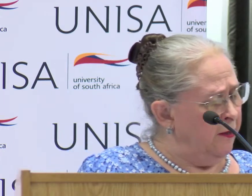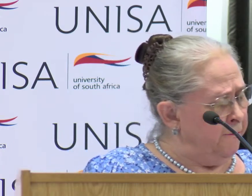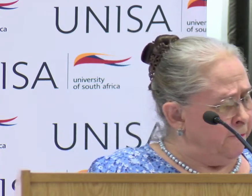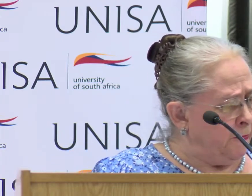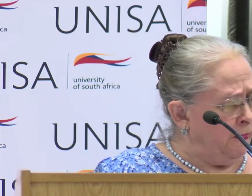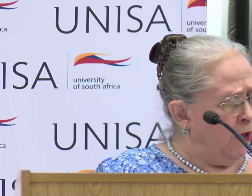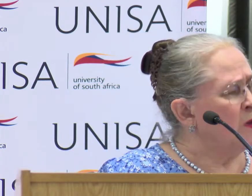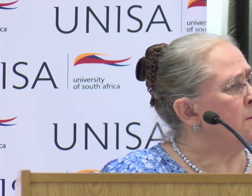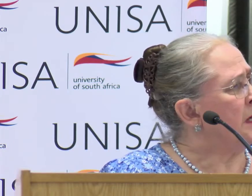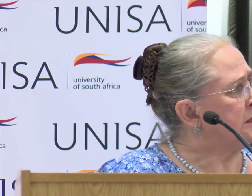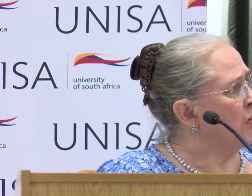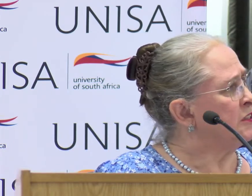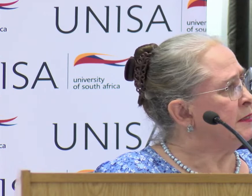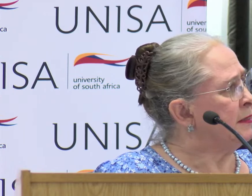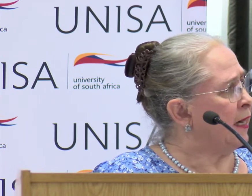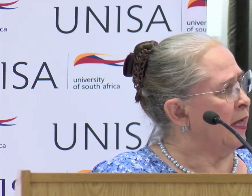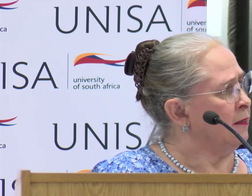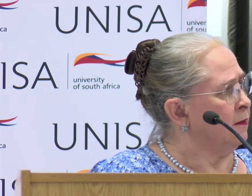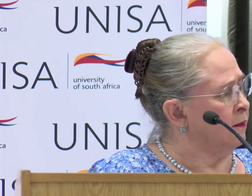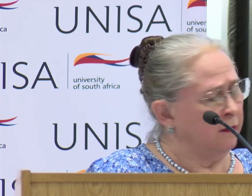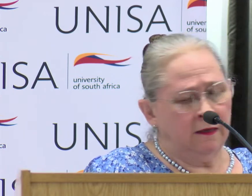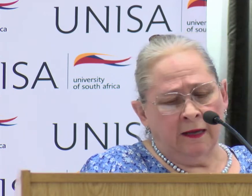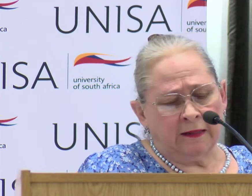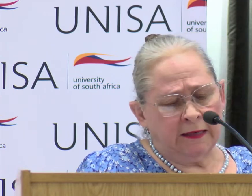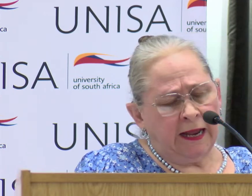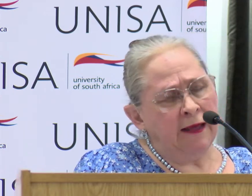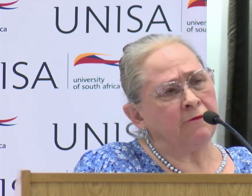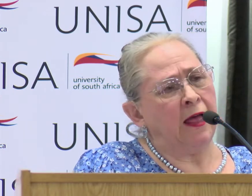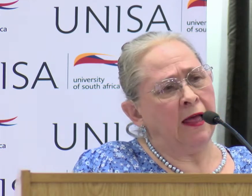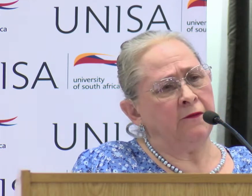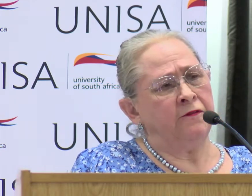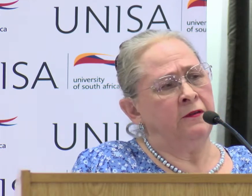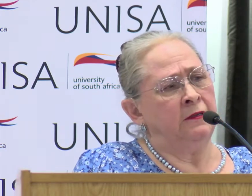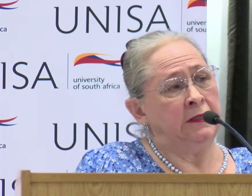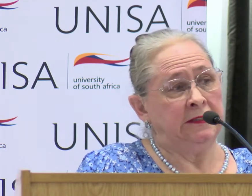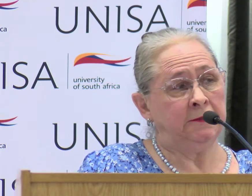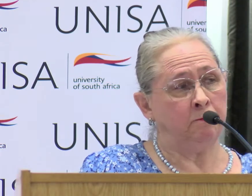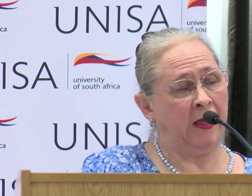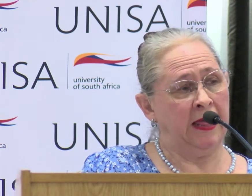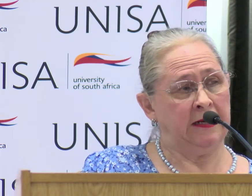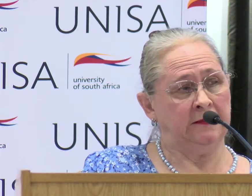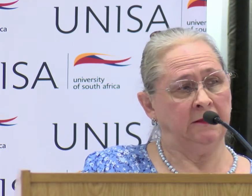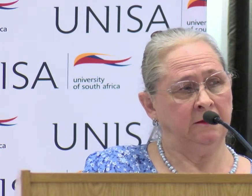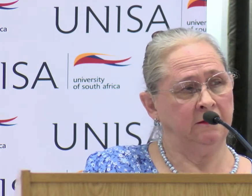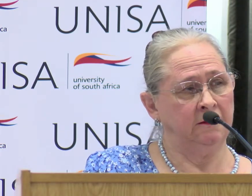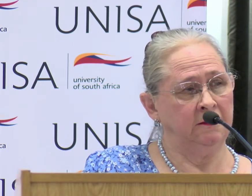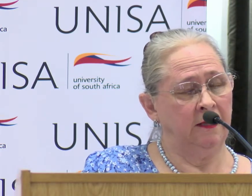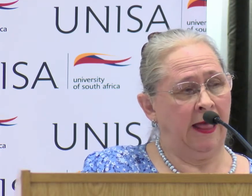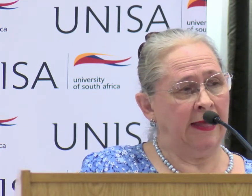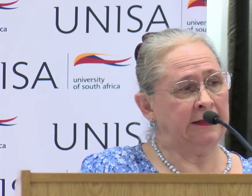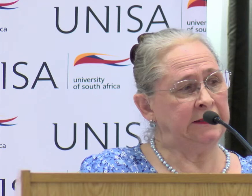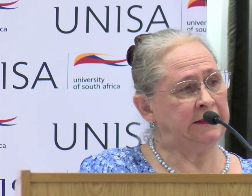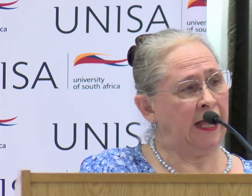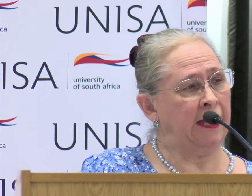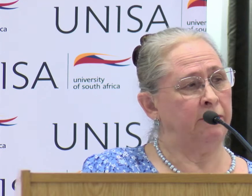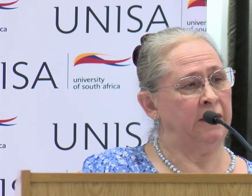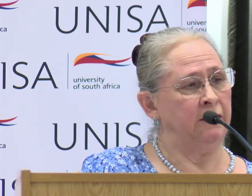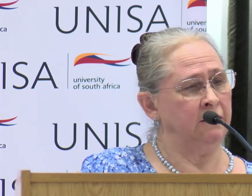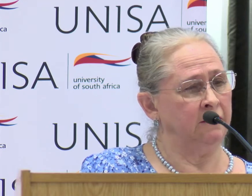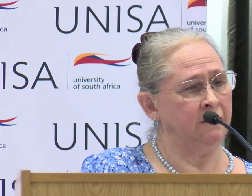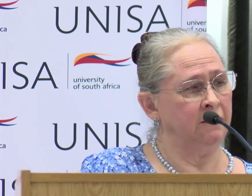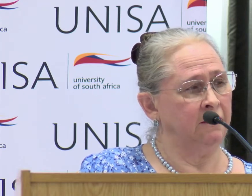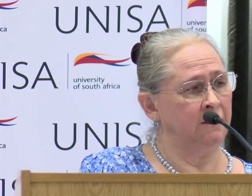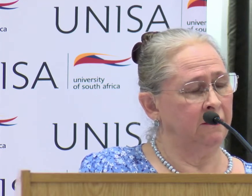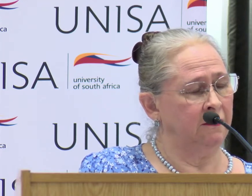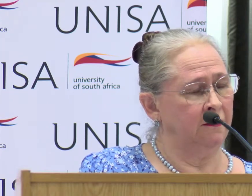So, we must concentrate. The deaf have his parent and his